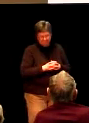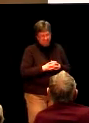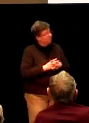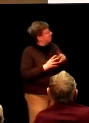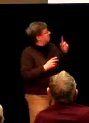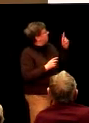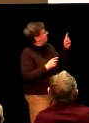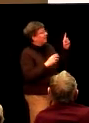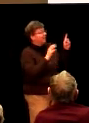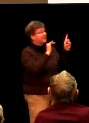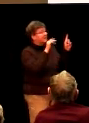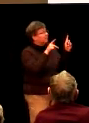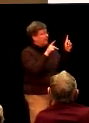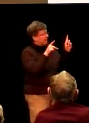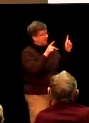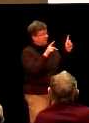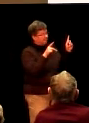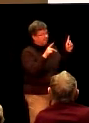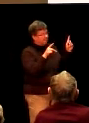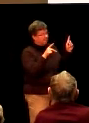And this is a map from